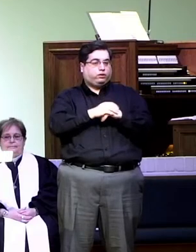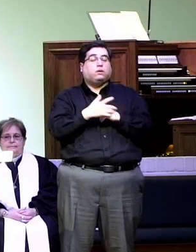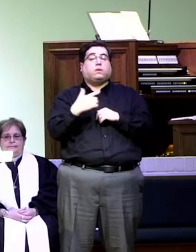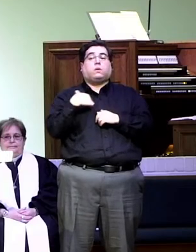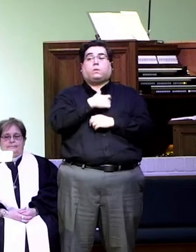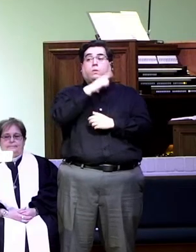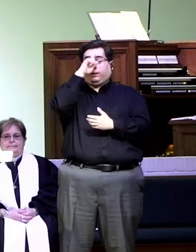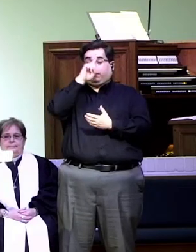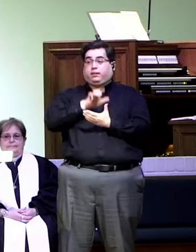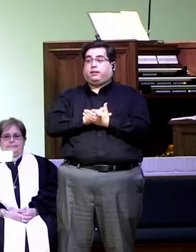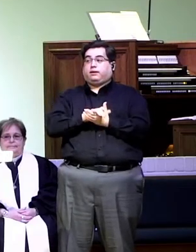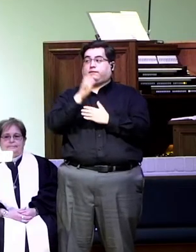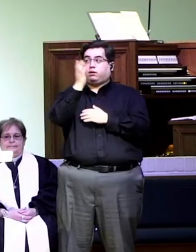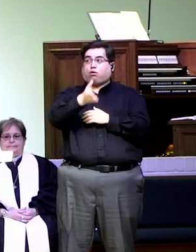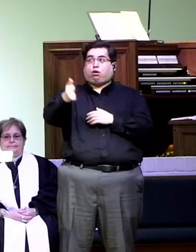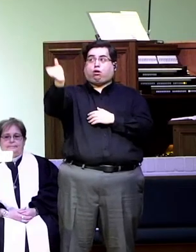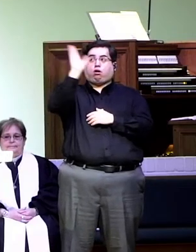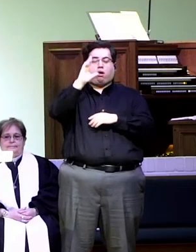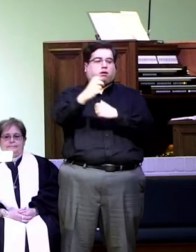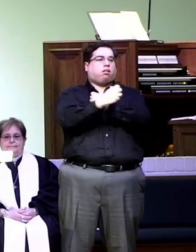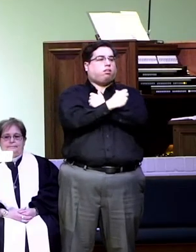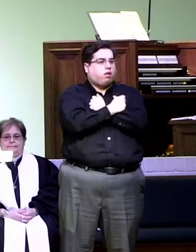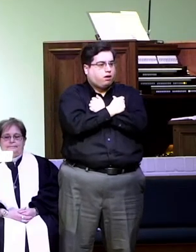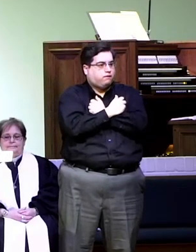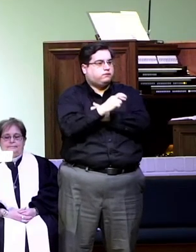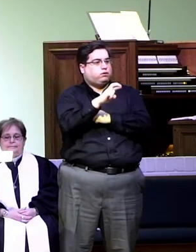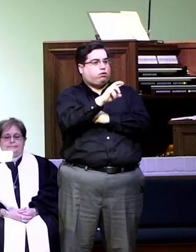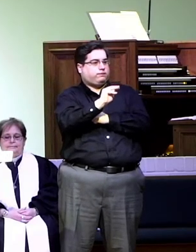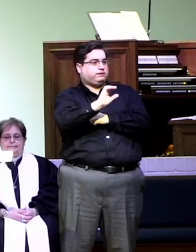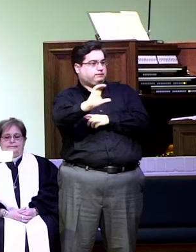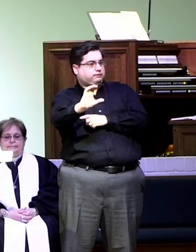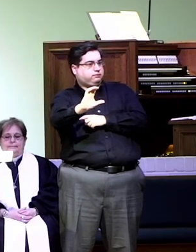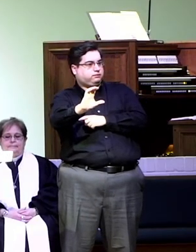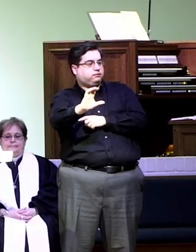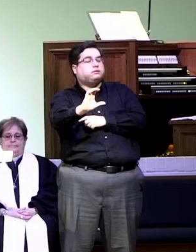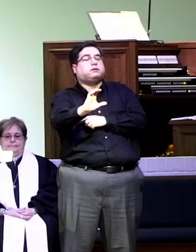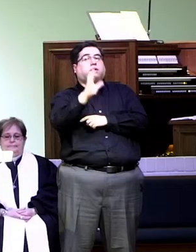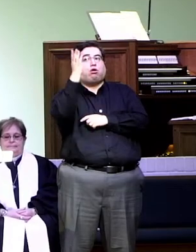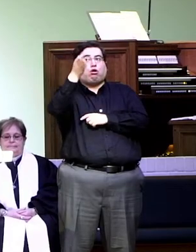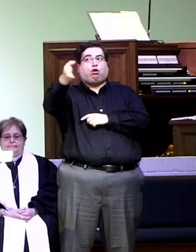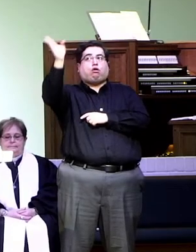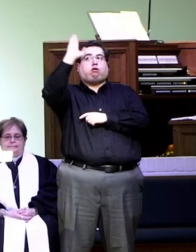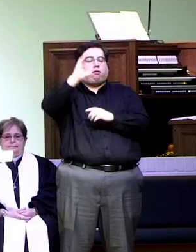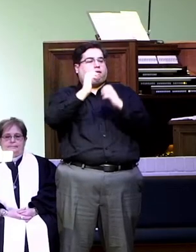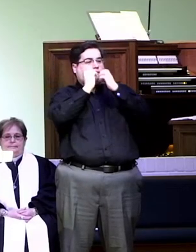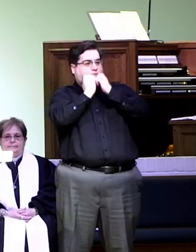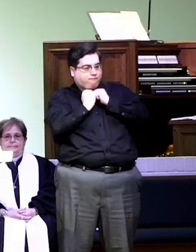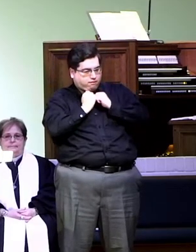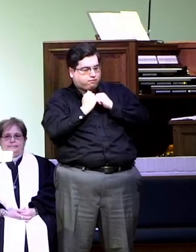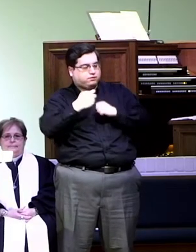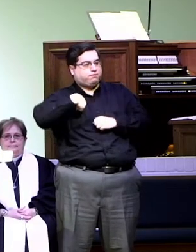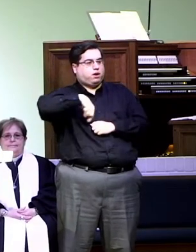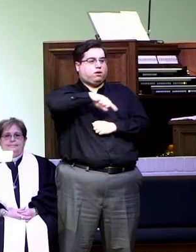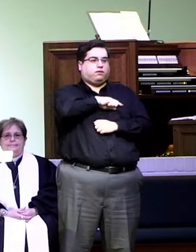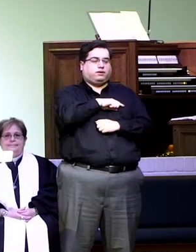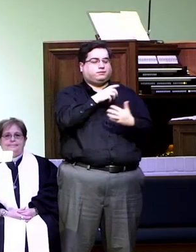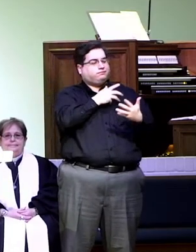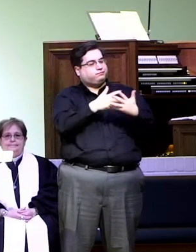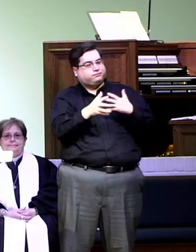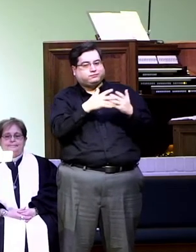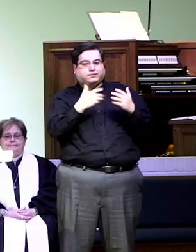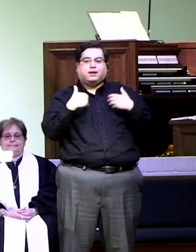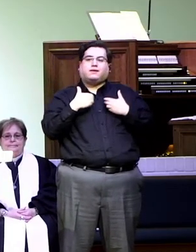We believe that God loves Resurrection MCC, and God cares about us, even while there may be